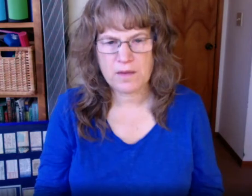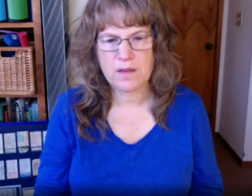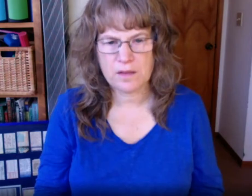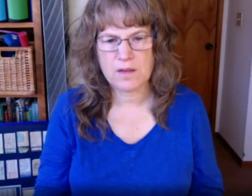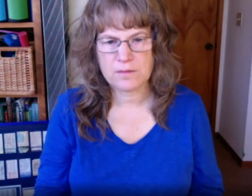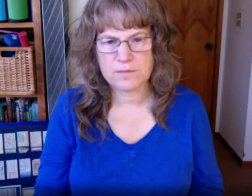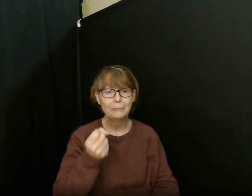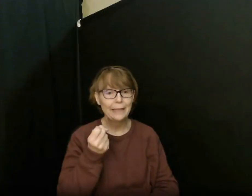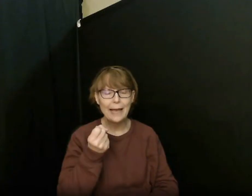sense. Get,